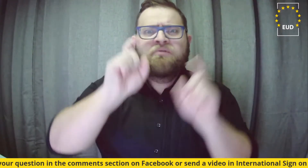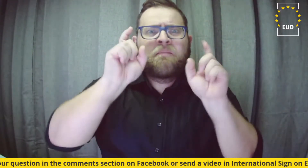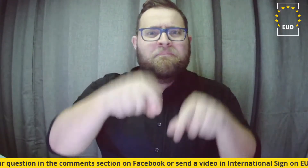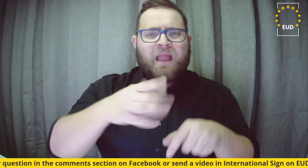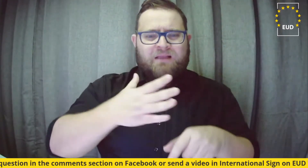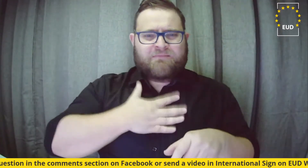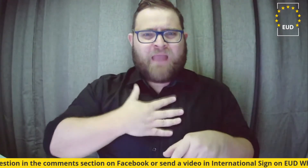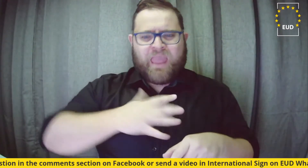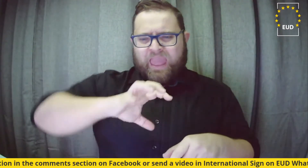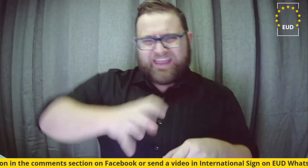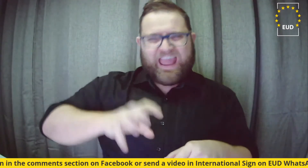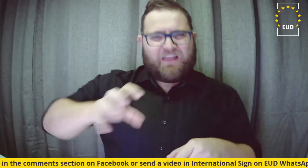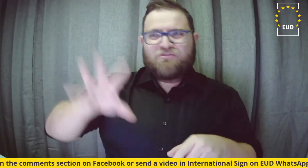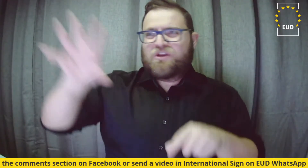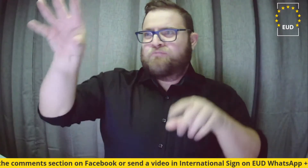So 30% of